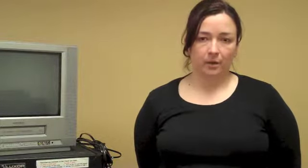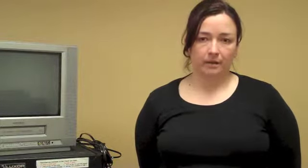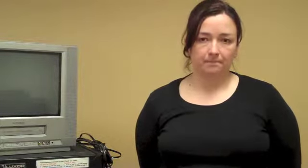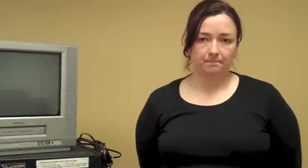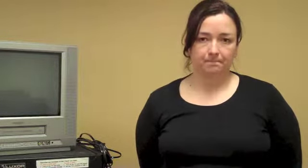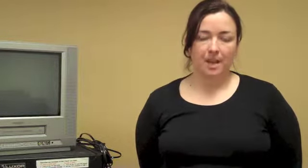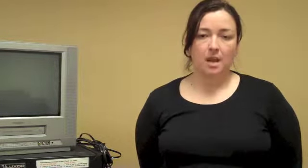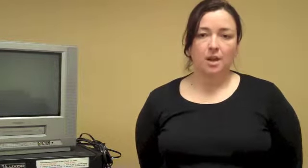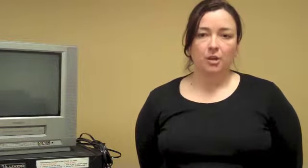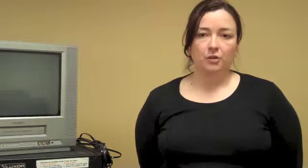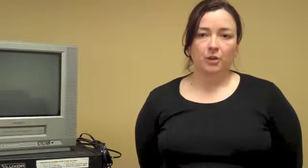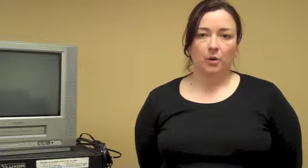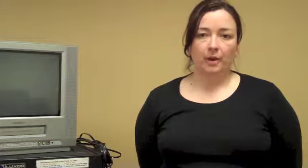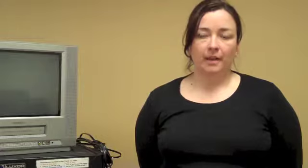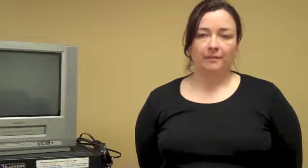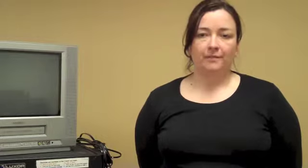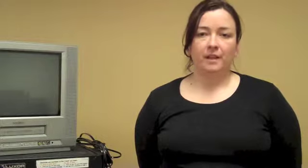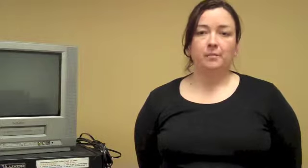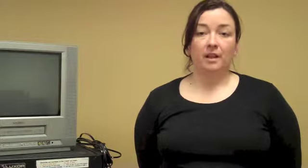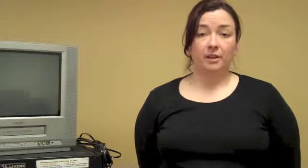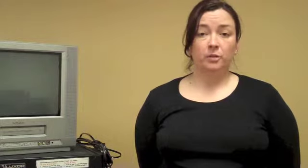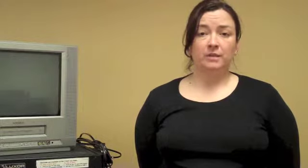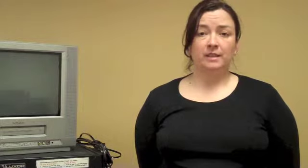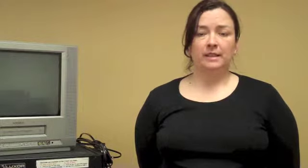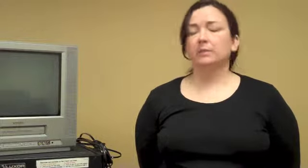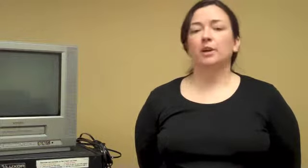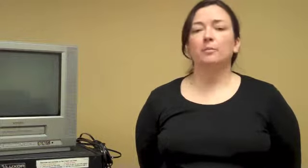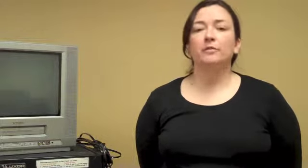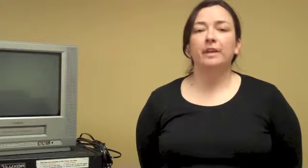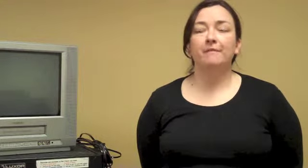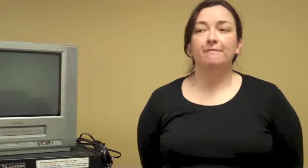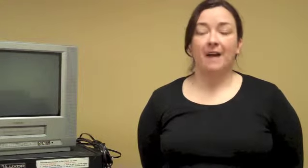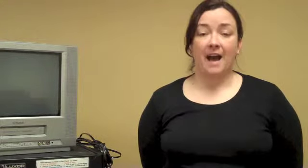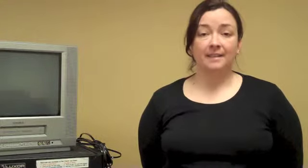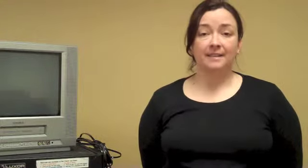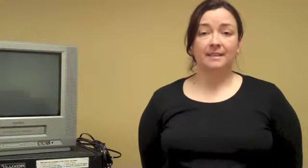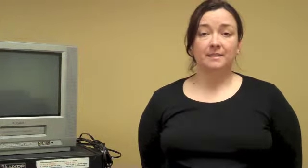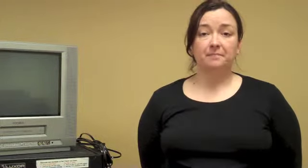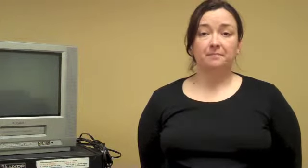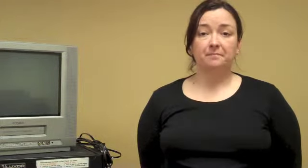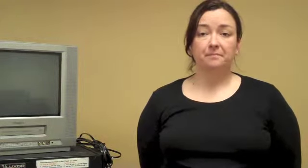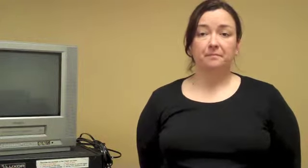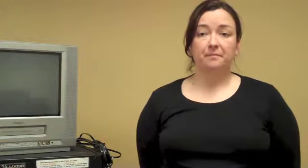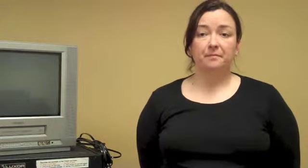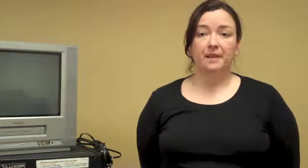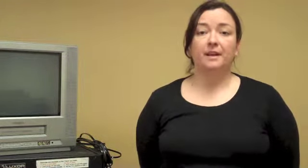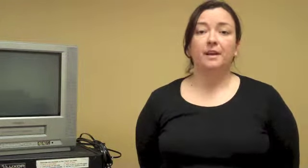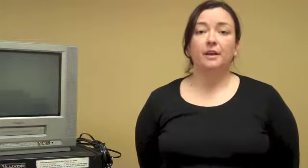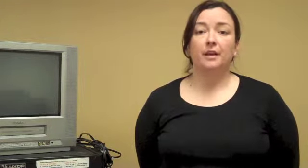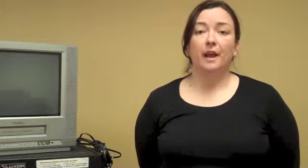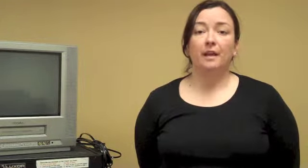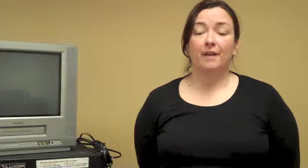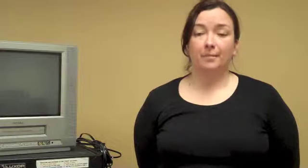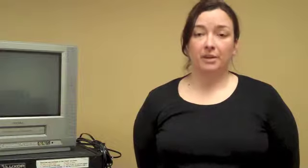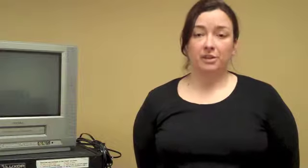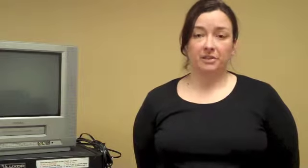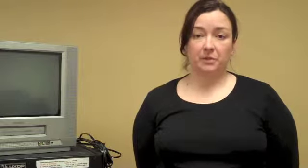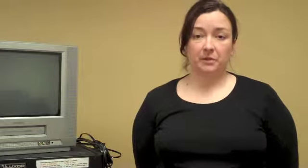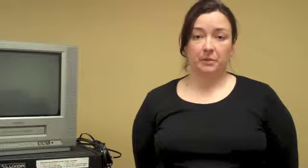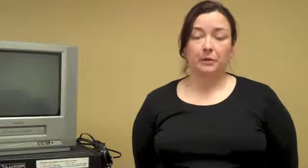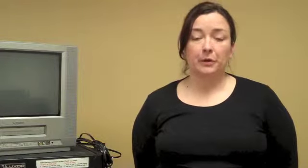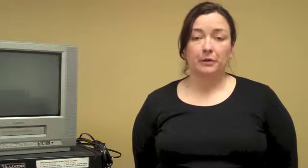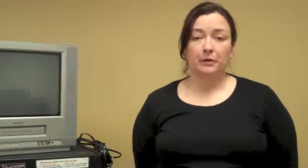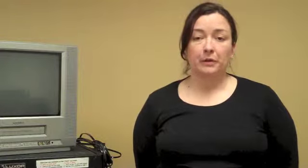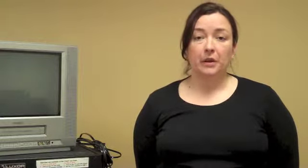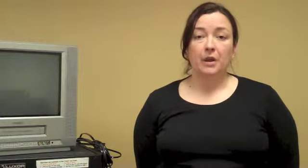the liquid. So if the molecules in the liquid are moving fast, then evaporation is